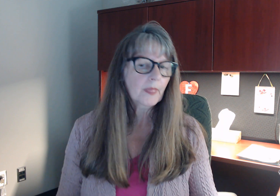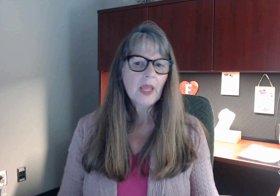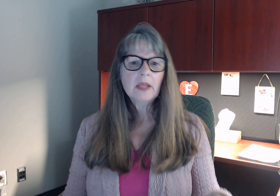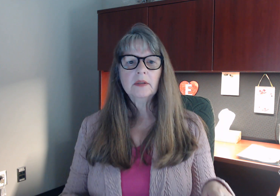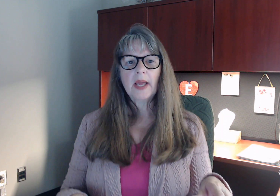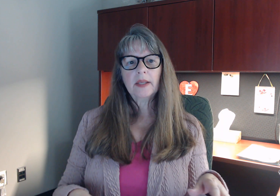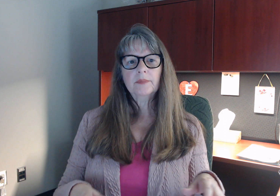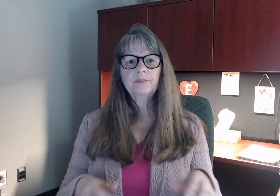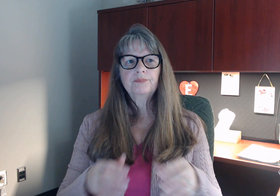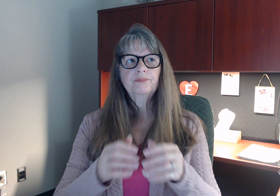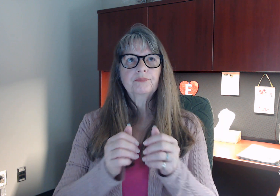Like